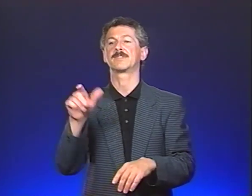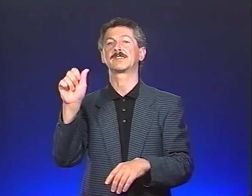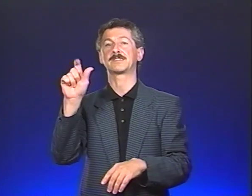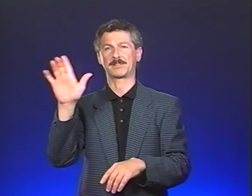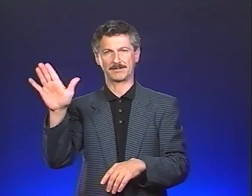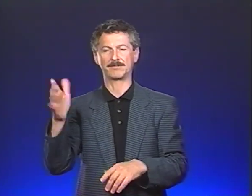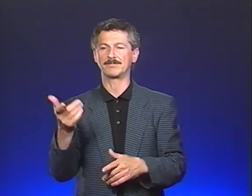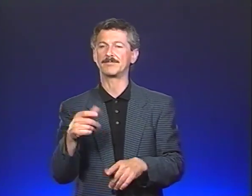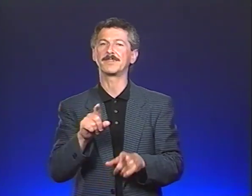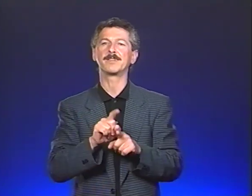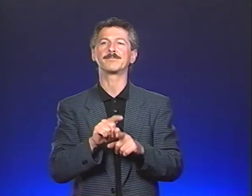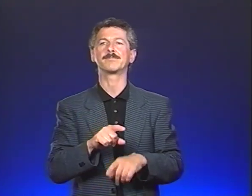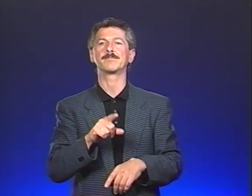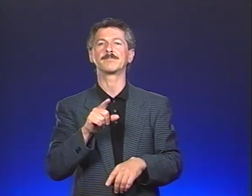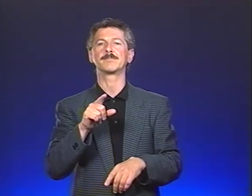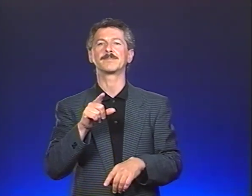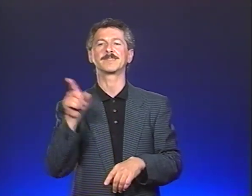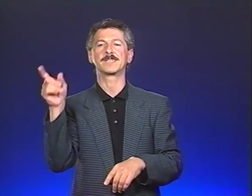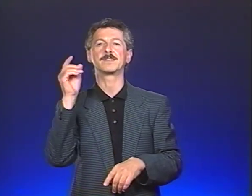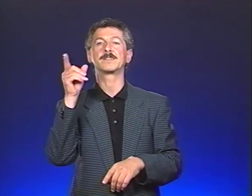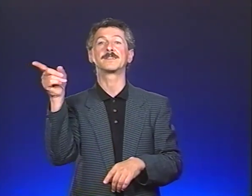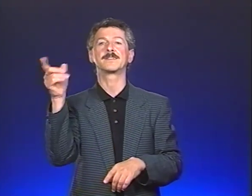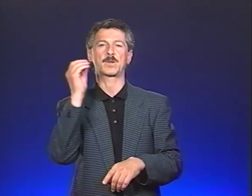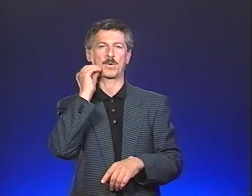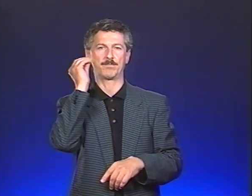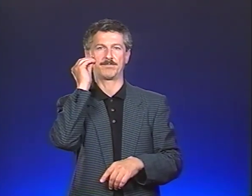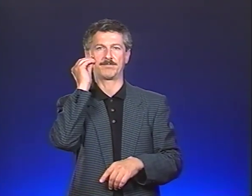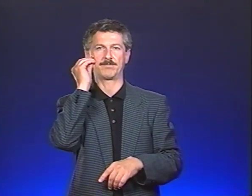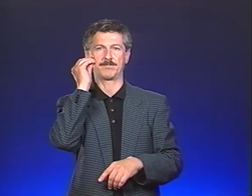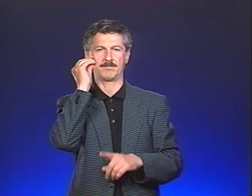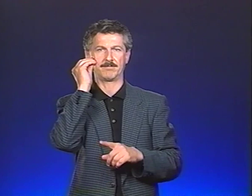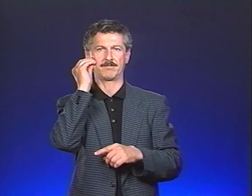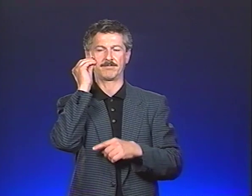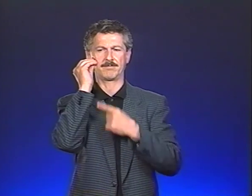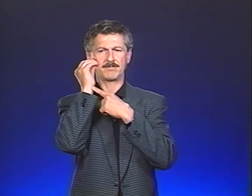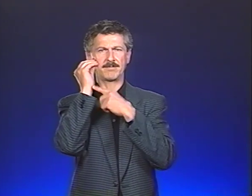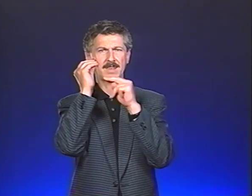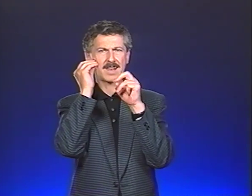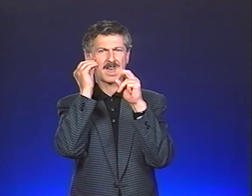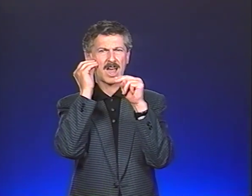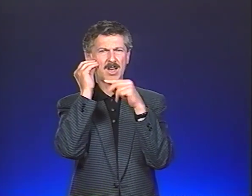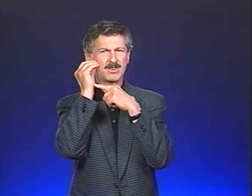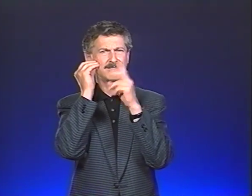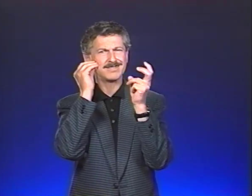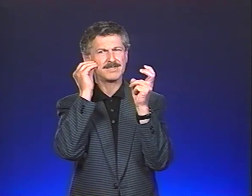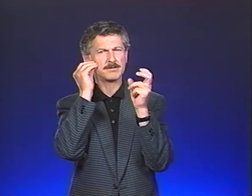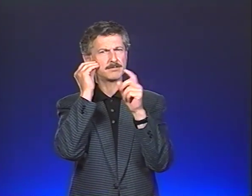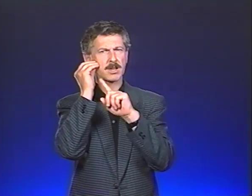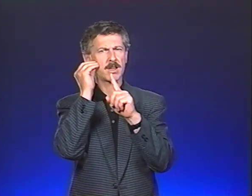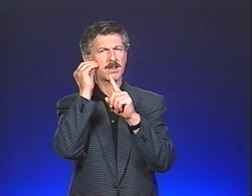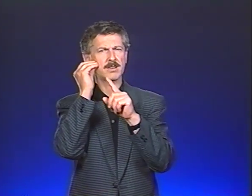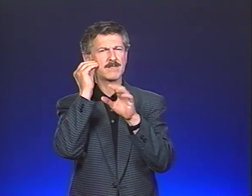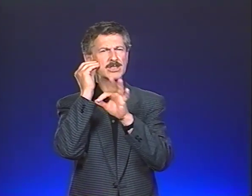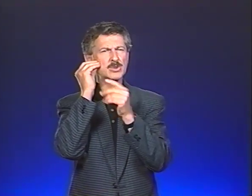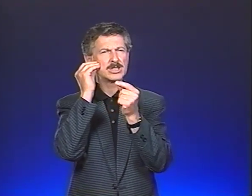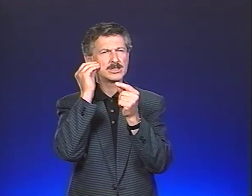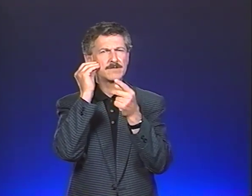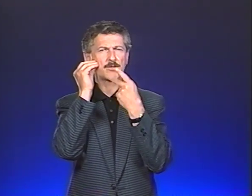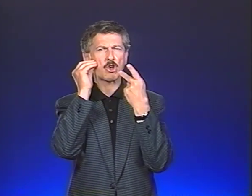to the subject he. In ASL, we can sign he is home, but it's interesting, home is a